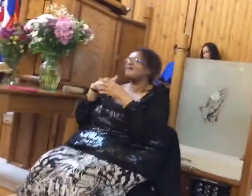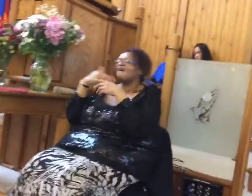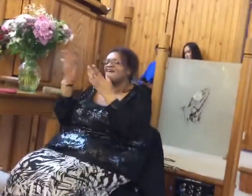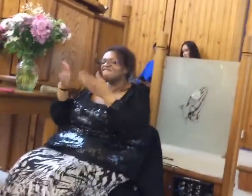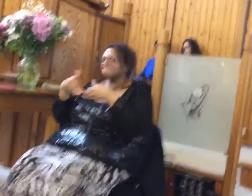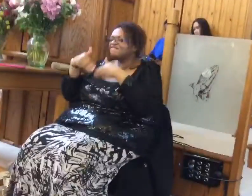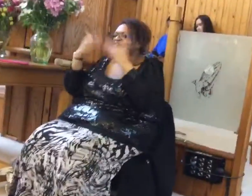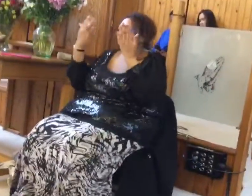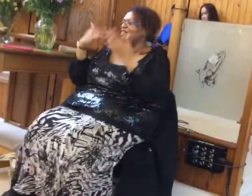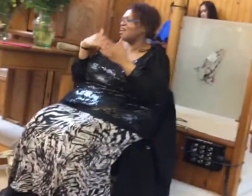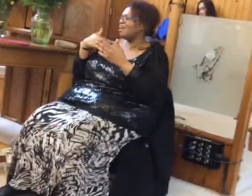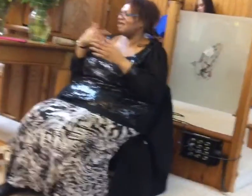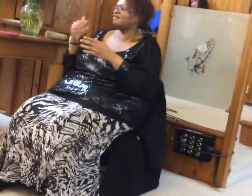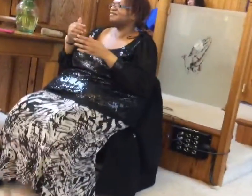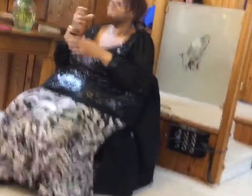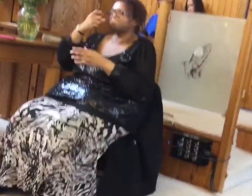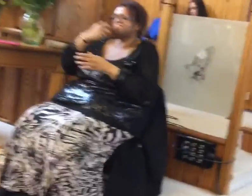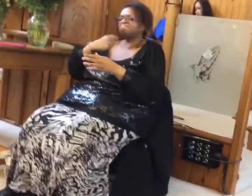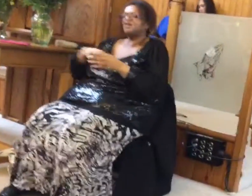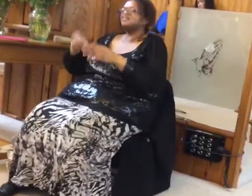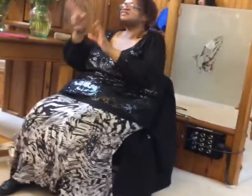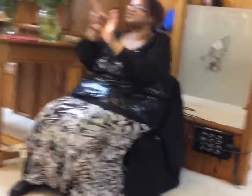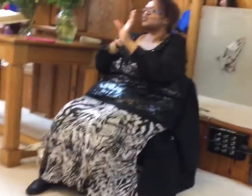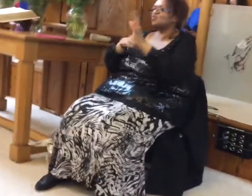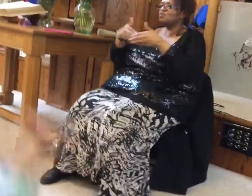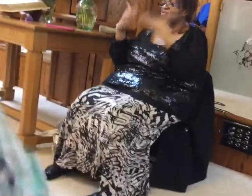of our lives a personal youth day.